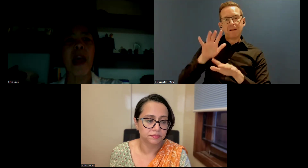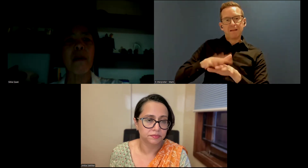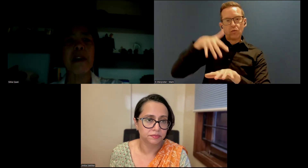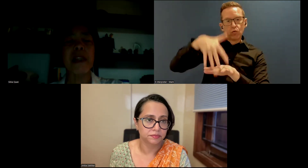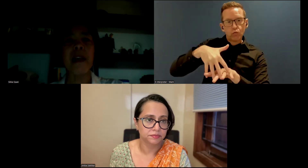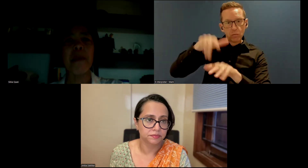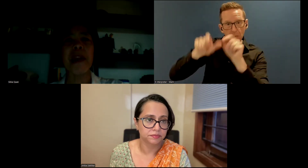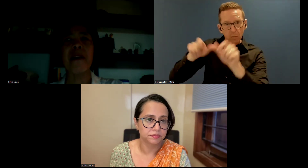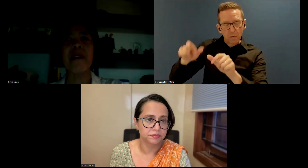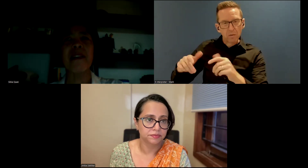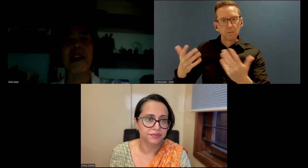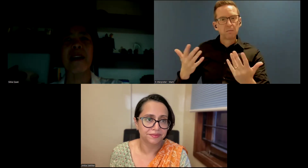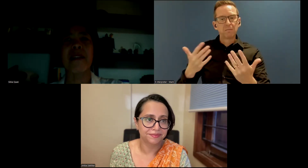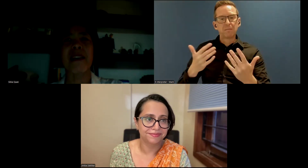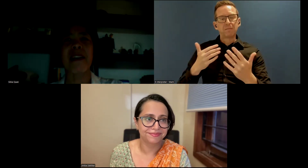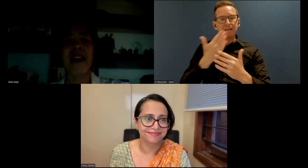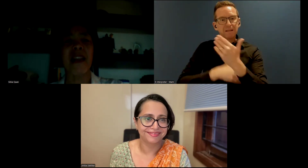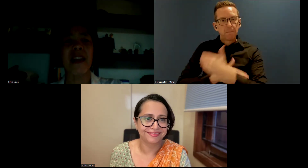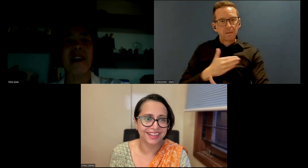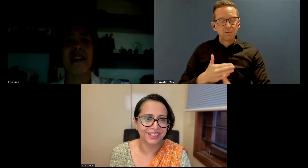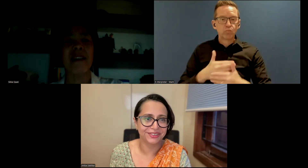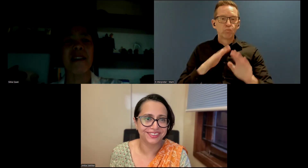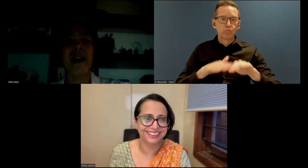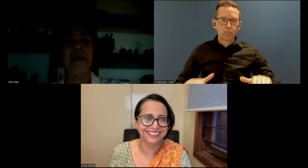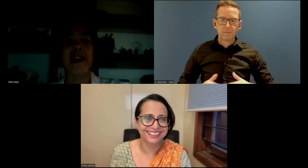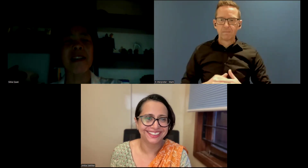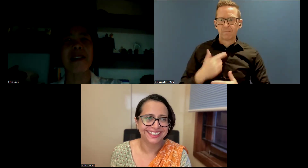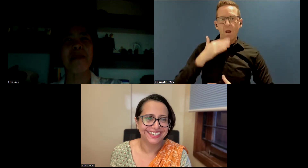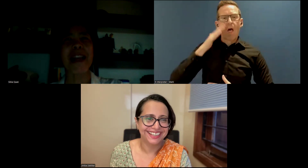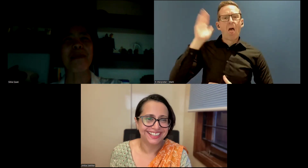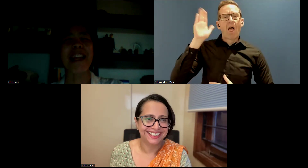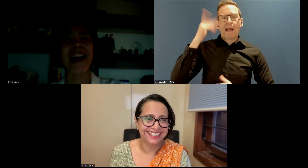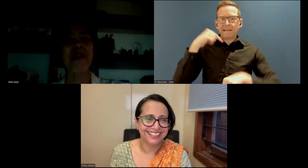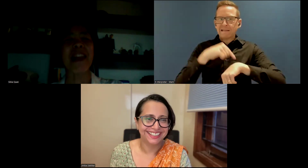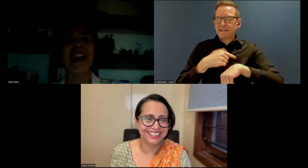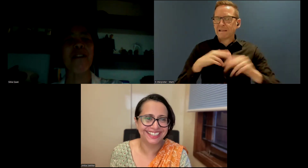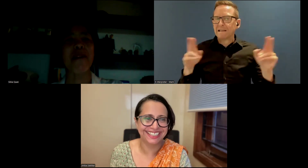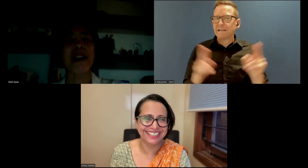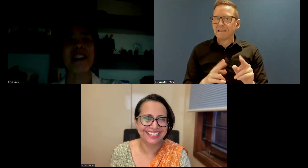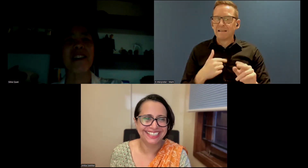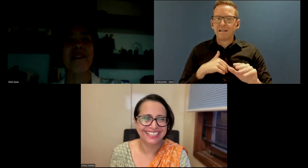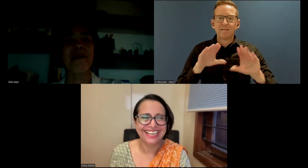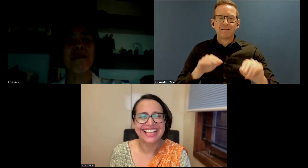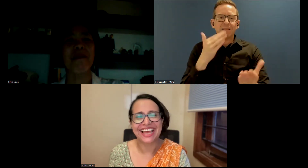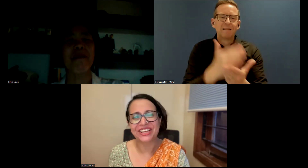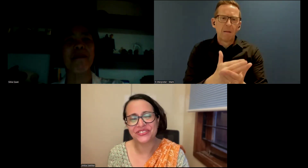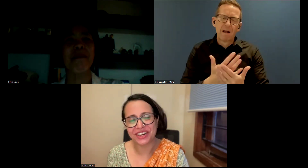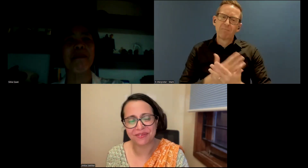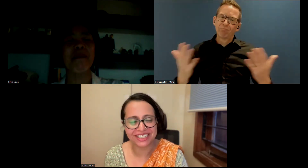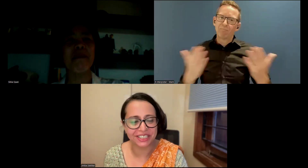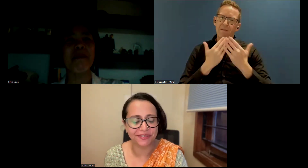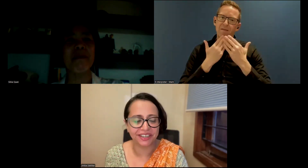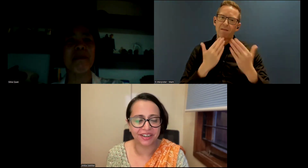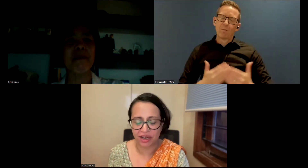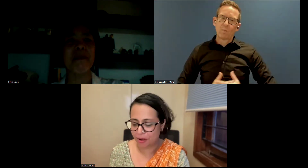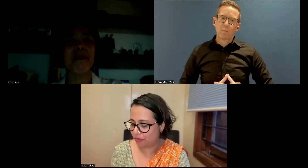So I will just stop here because I think Thank you. I just passed my time, but thank you very much. Thank you very